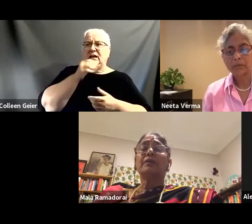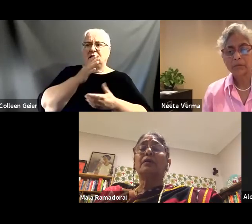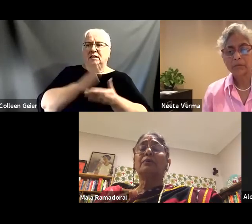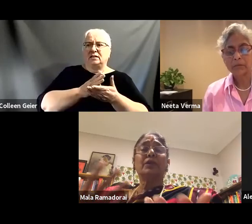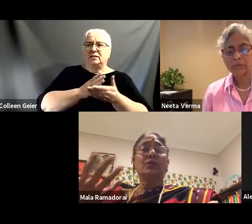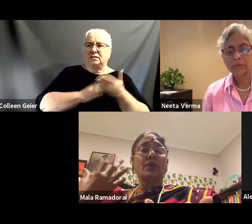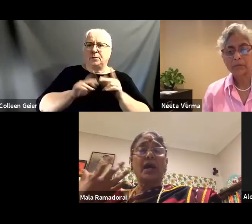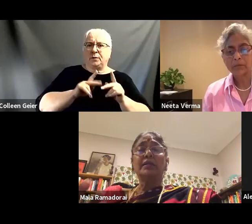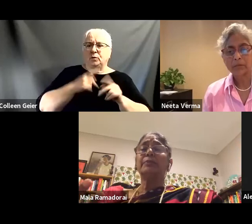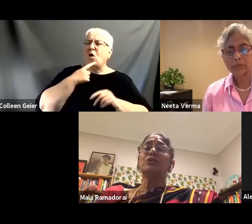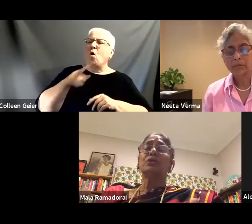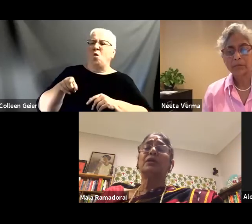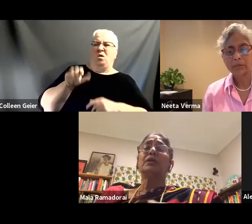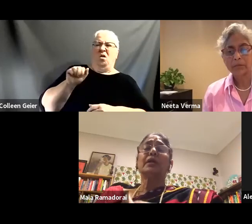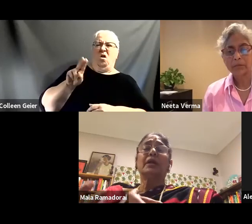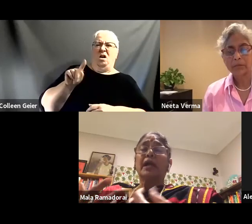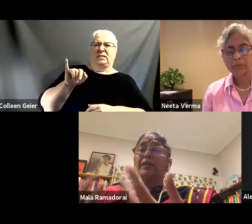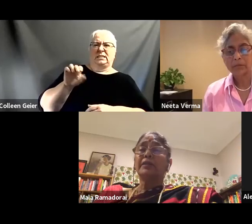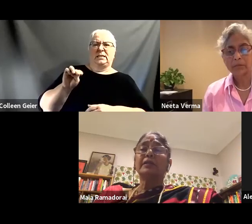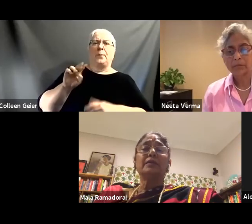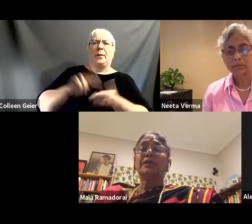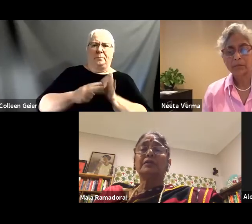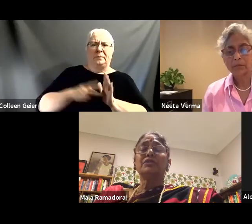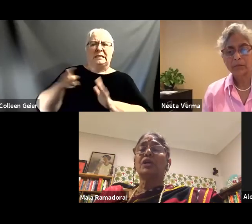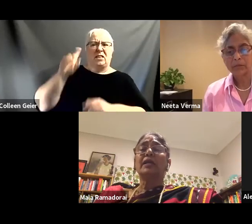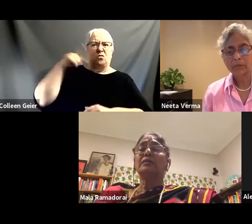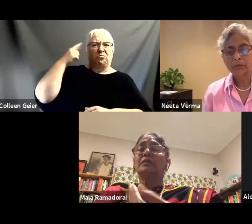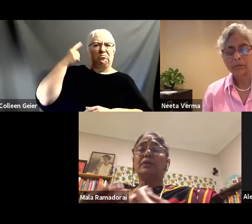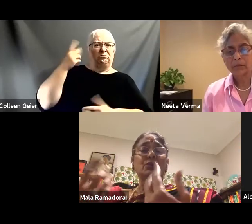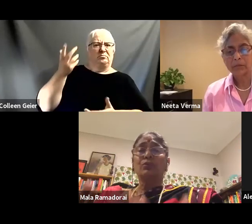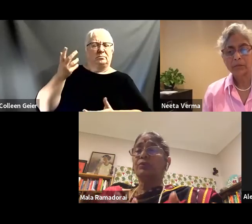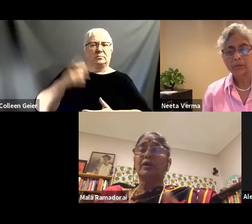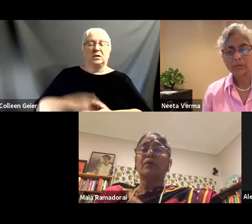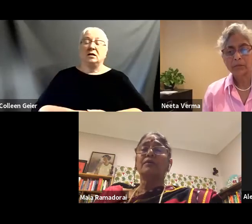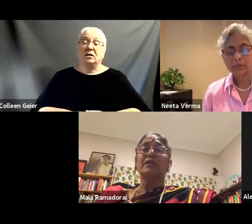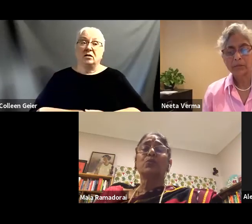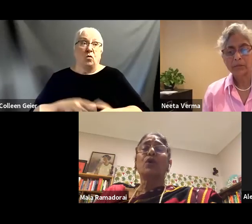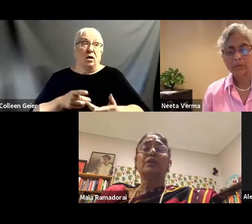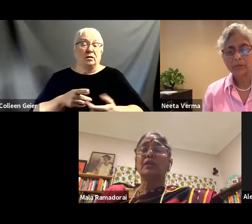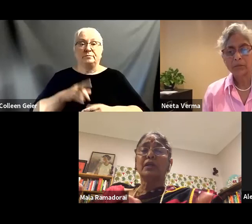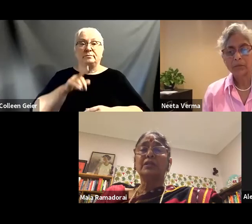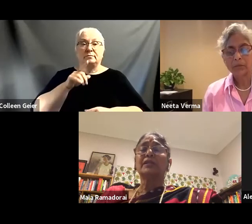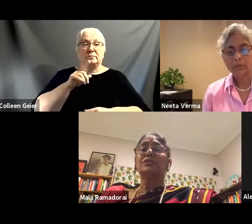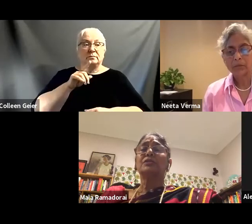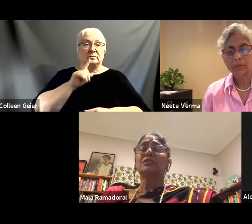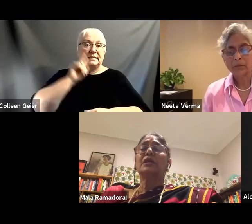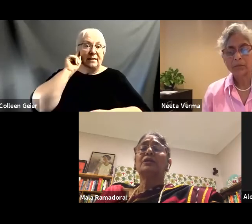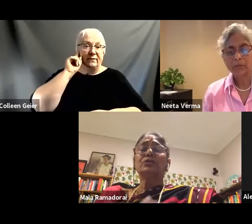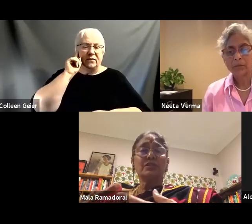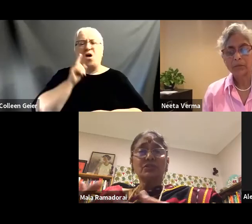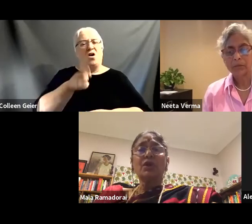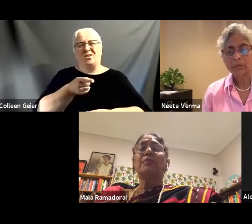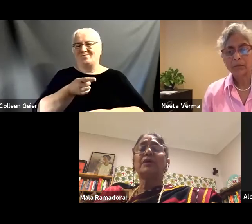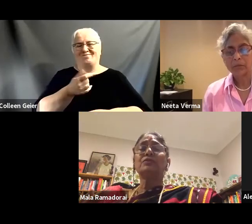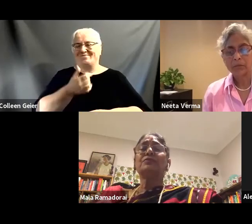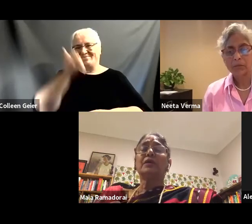are, unable to hear, and they term the child, as wanting in intelligence. So